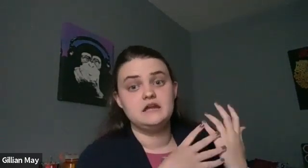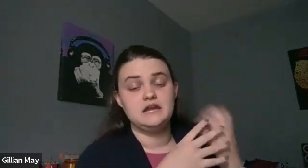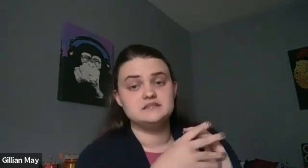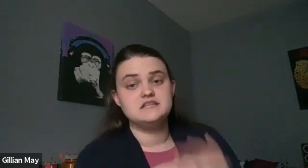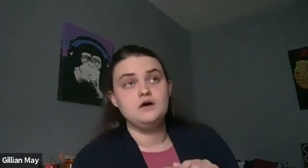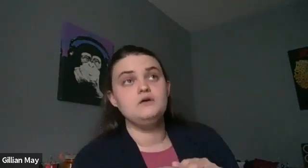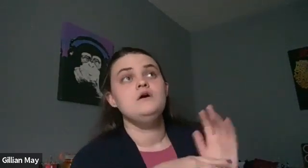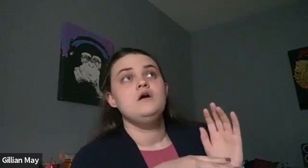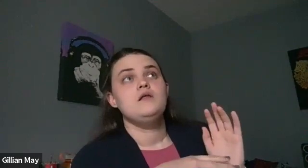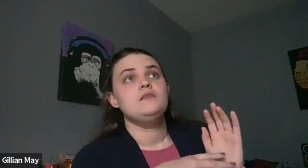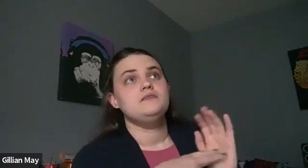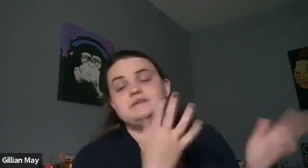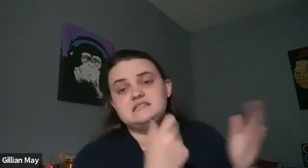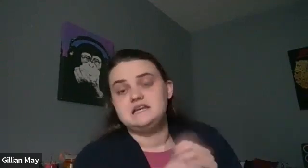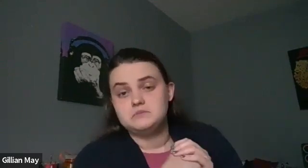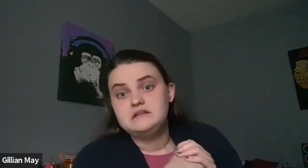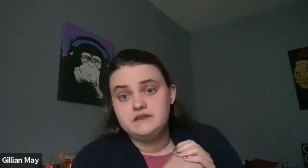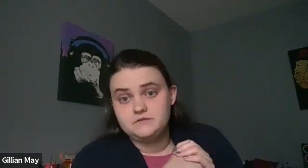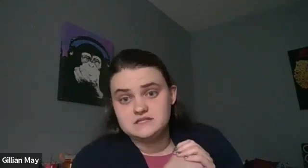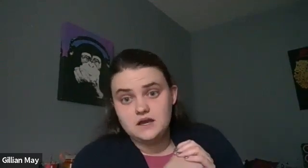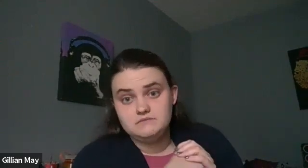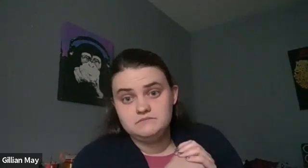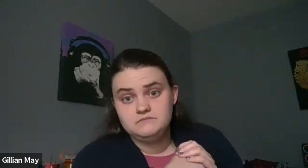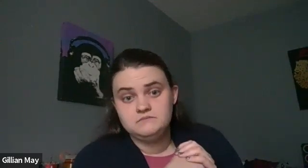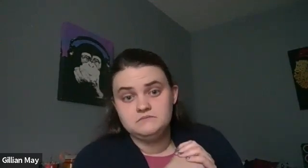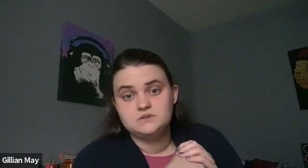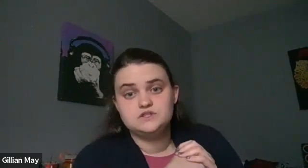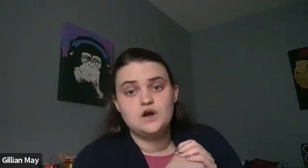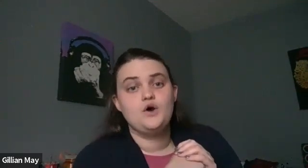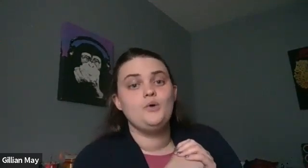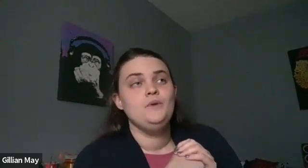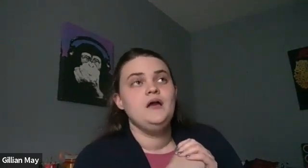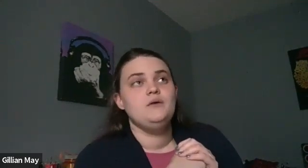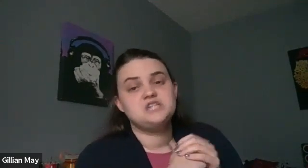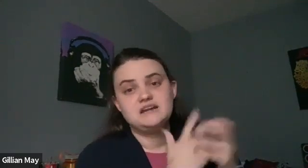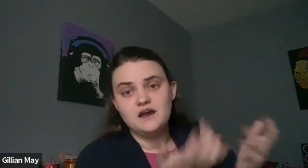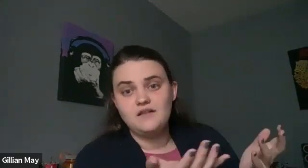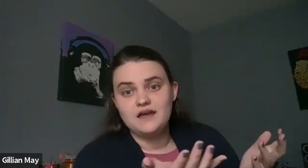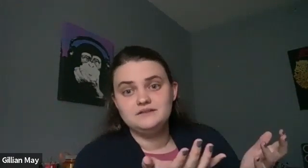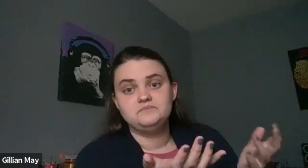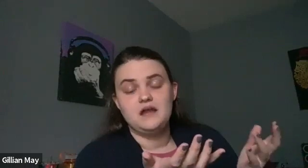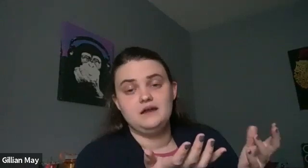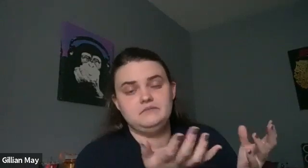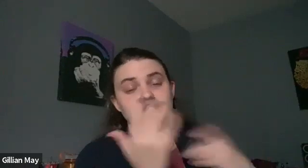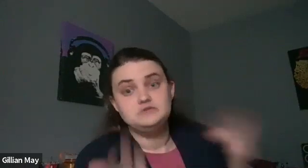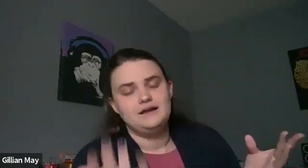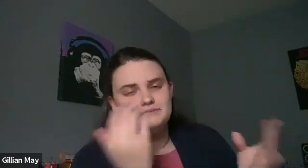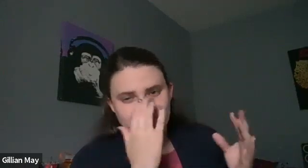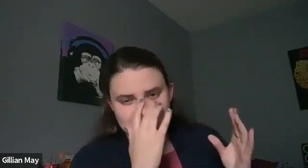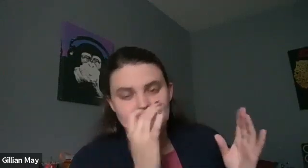in ASL, that means they get a completely different sign. So, which I kind of like, I do like, I'm not going to say